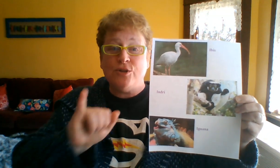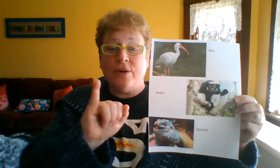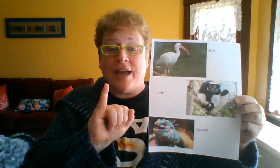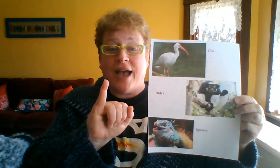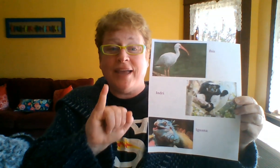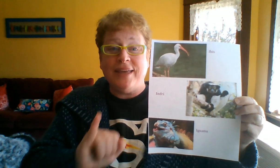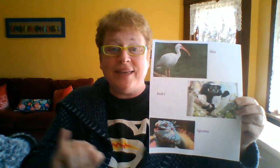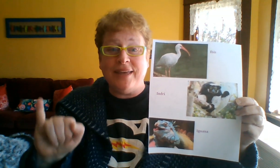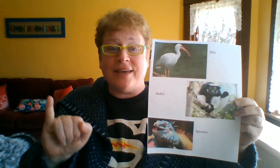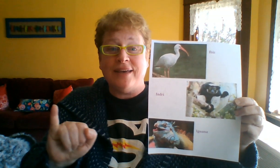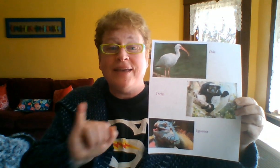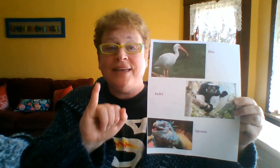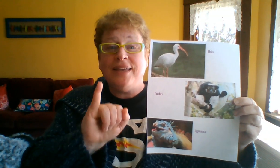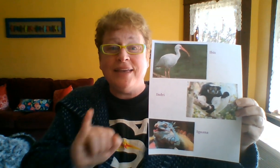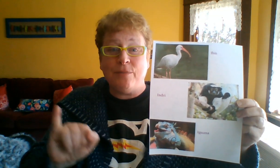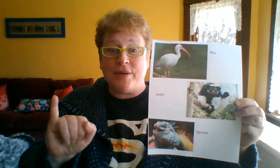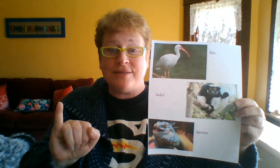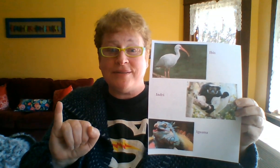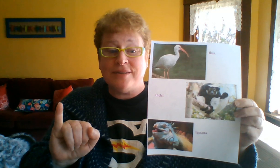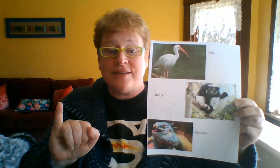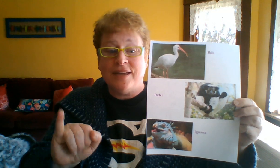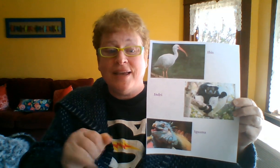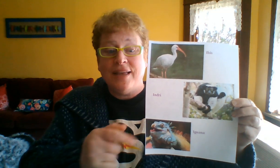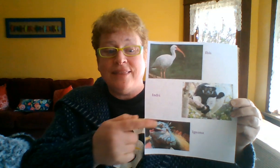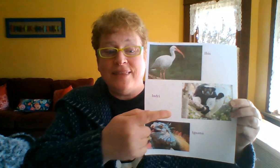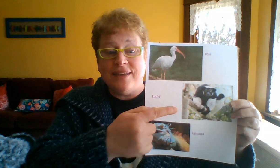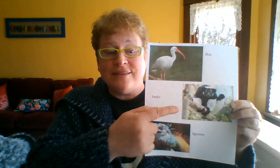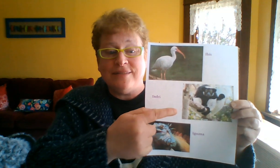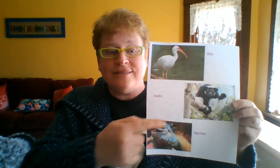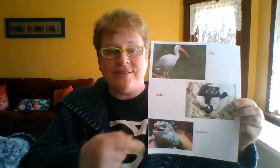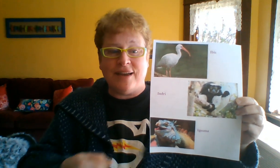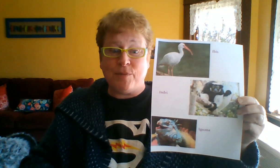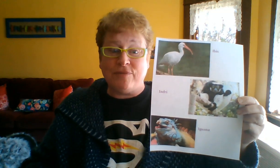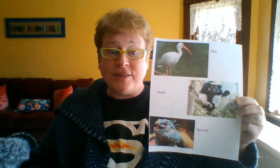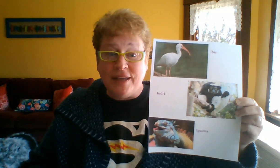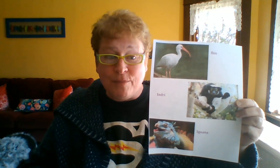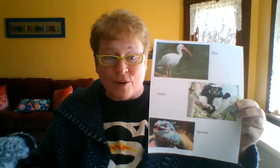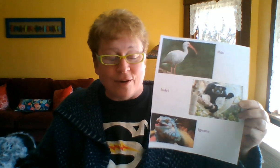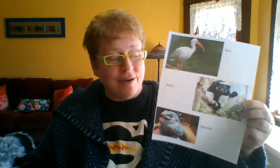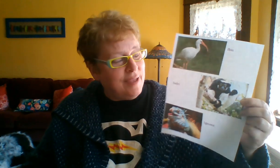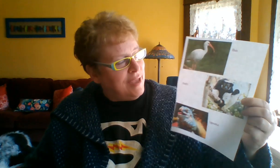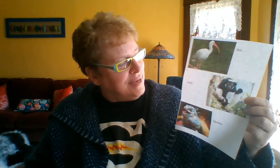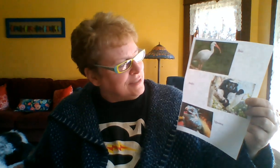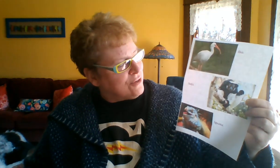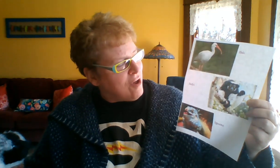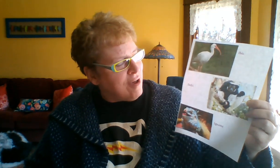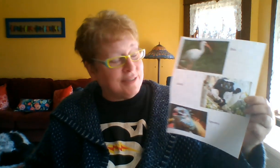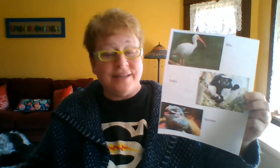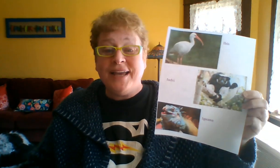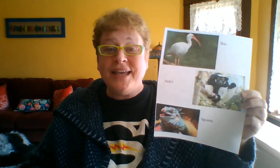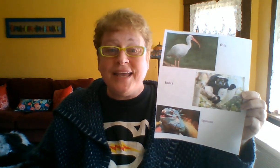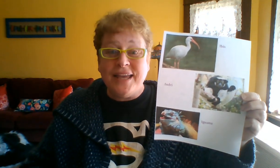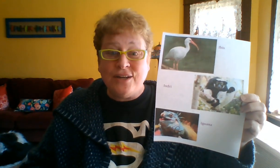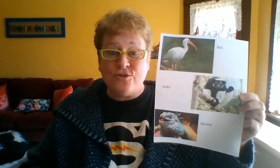Short I, ibis. This is a type of lemur, and it's called an